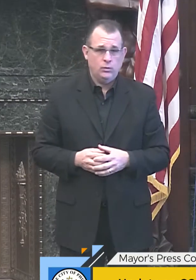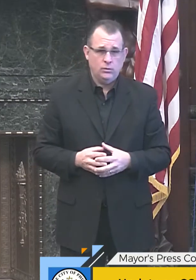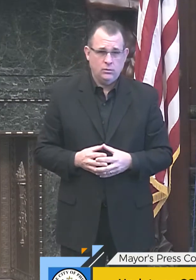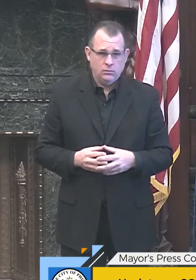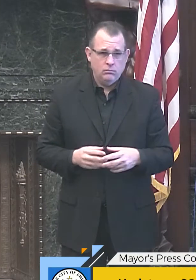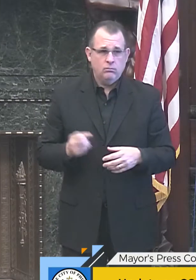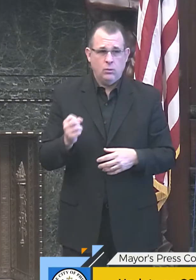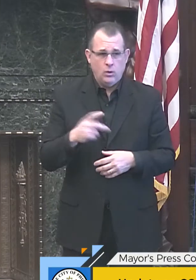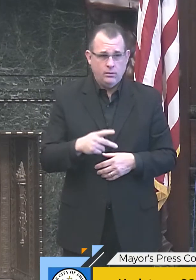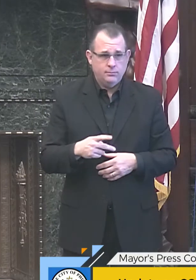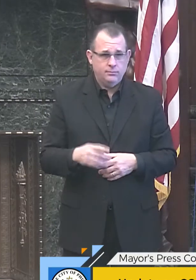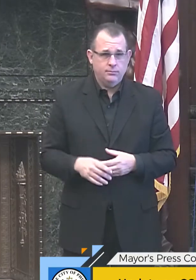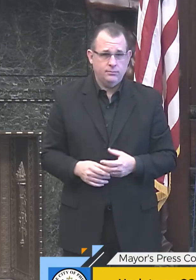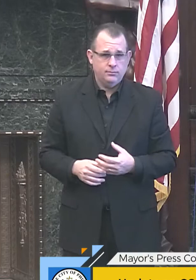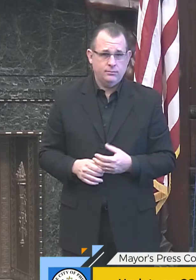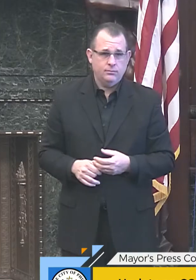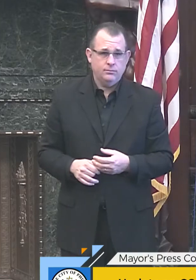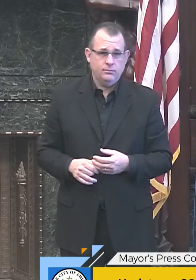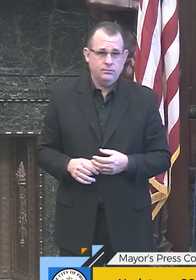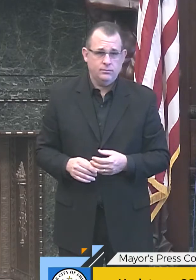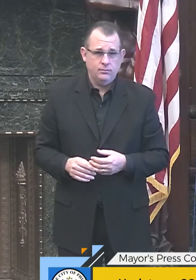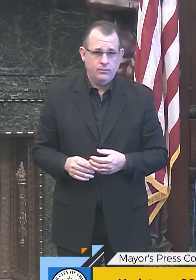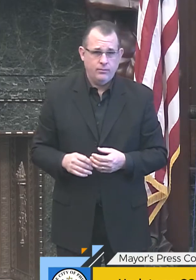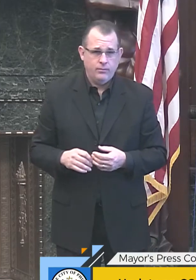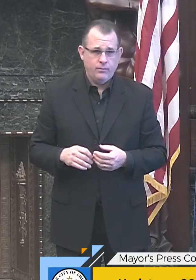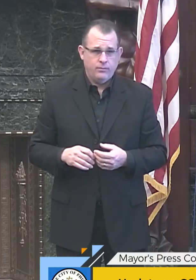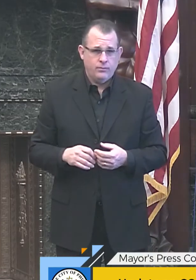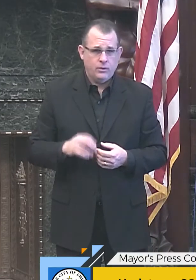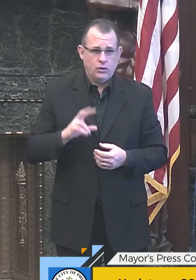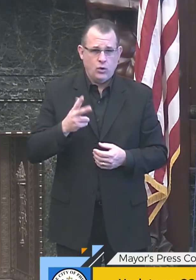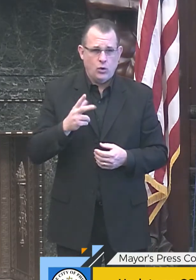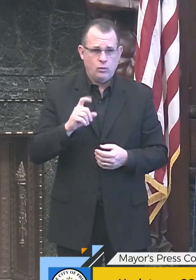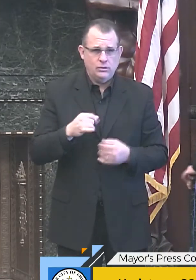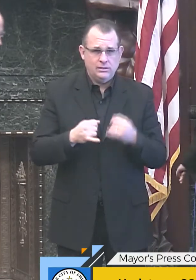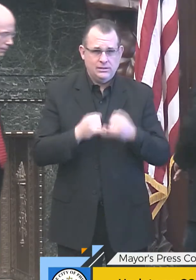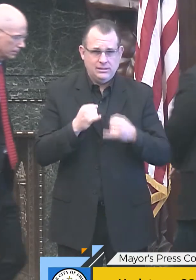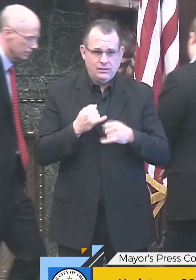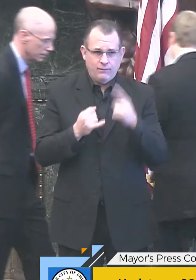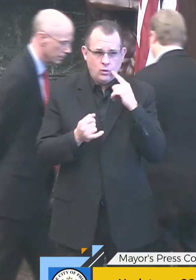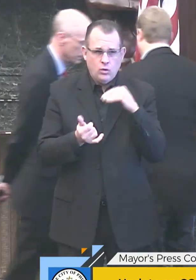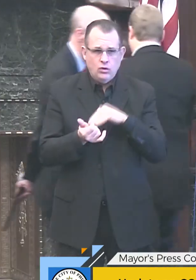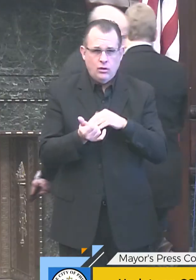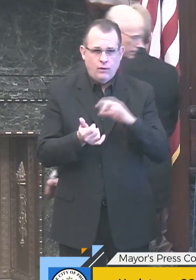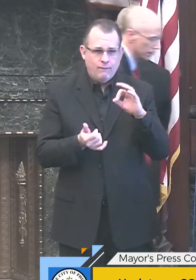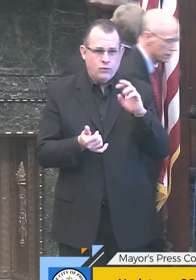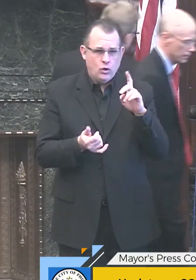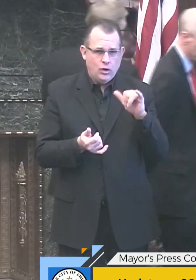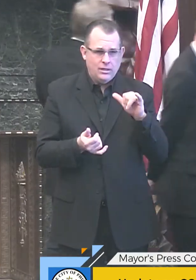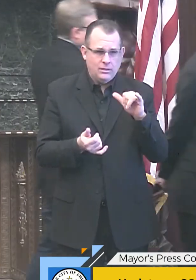Okay, and third and last question is for Dr. Farley. You touched on this a little bit.